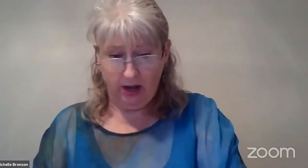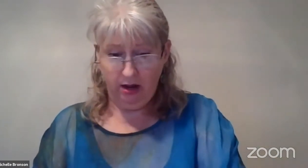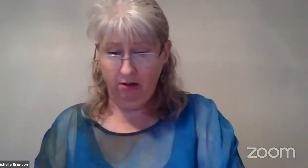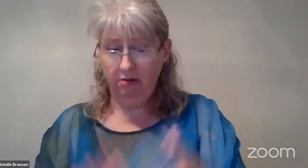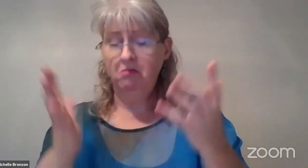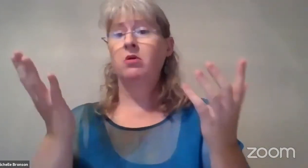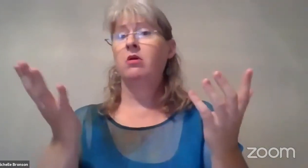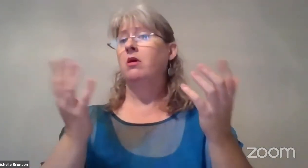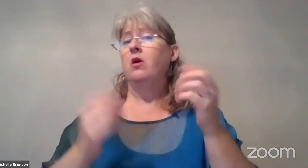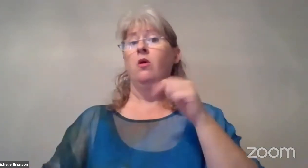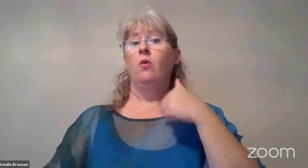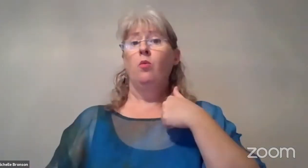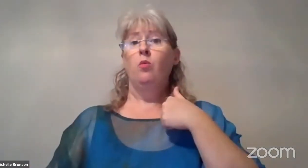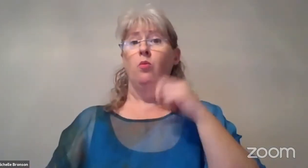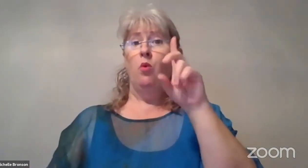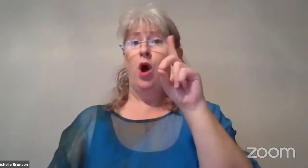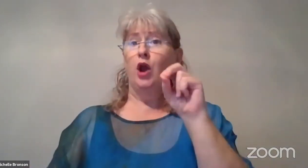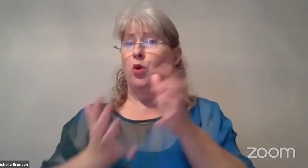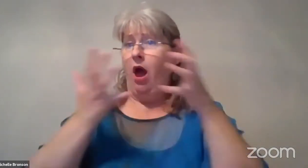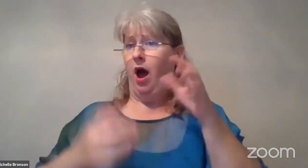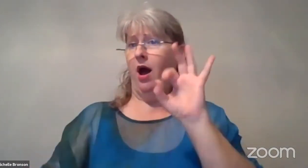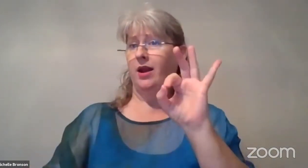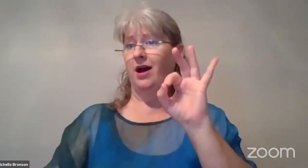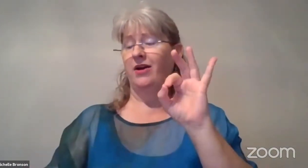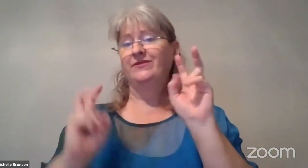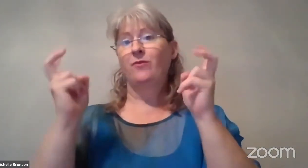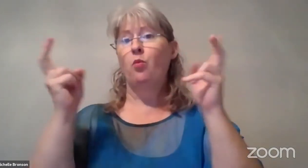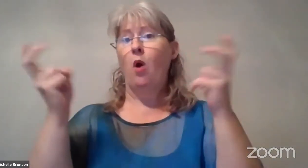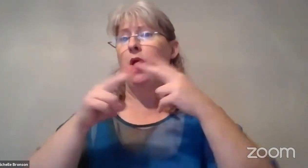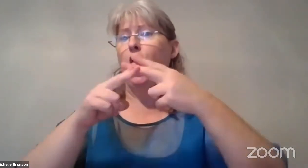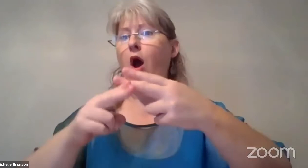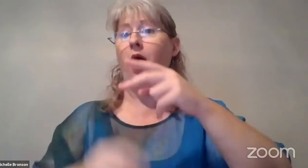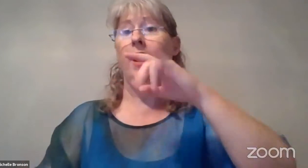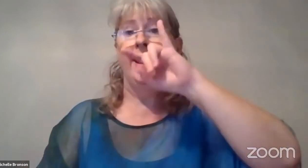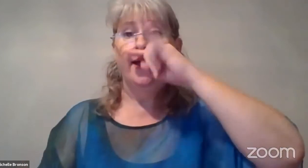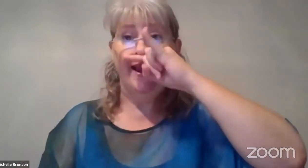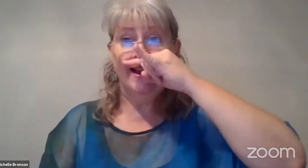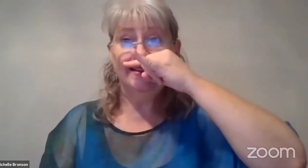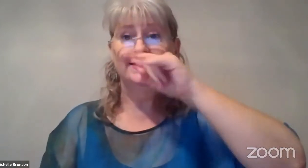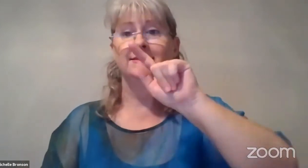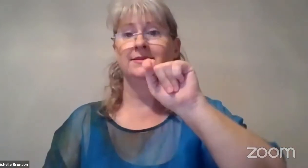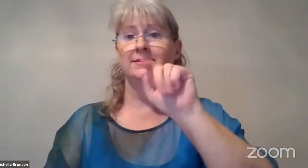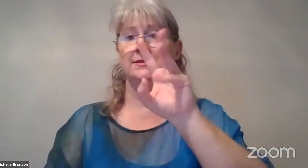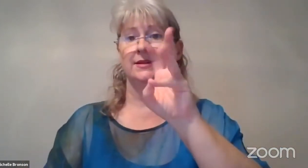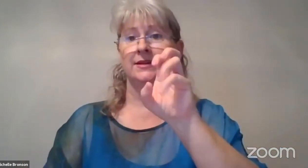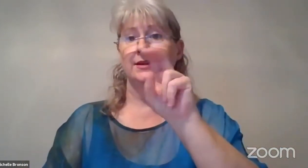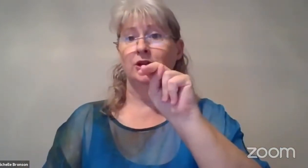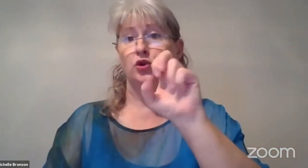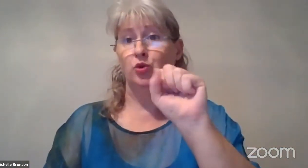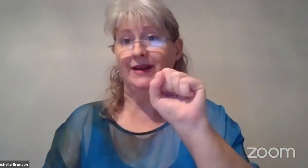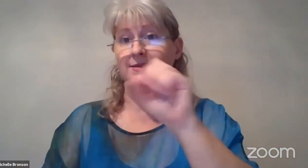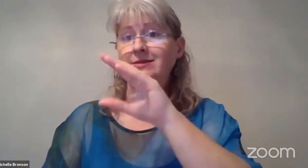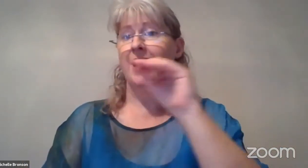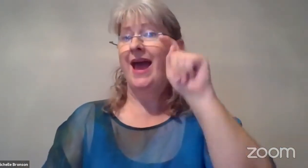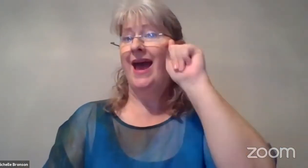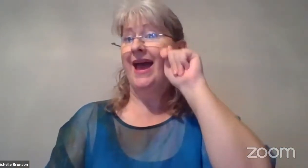plans are for Deaf Awareness Week, DAWR, but we will reach out to you and let you know. We also have